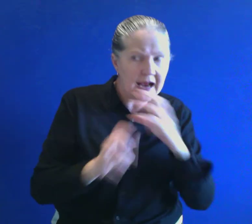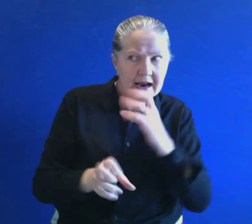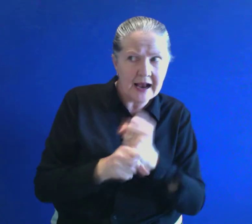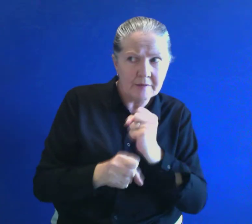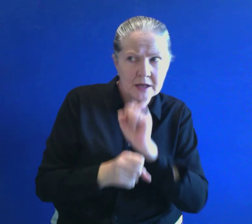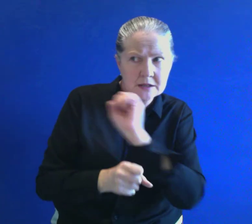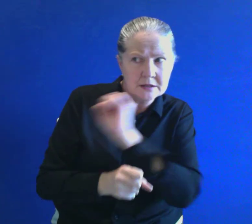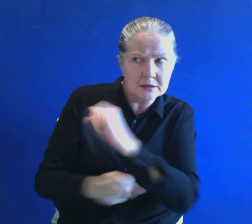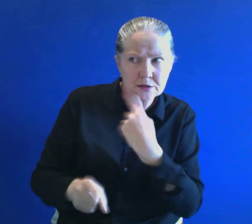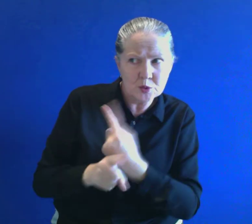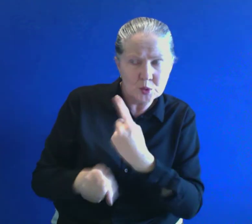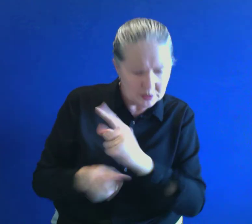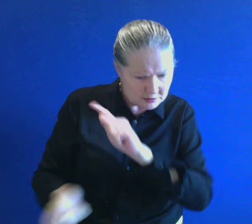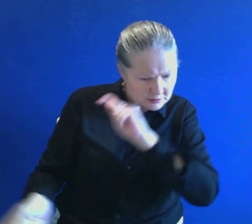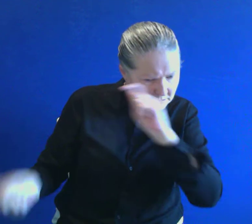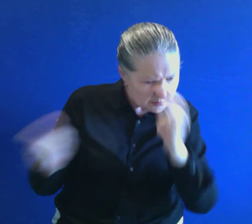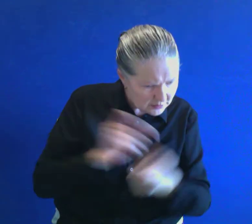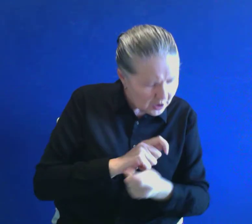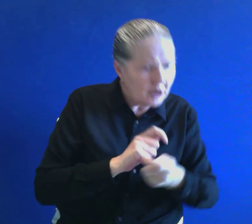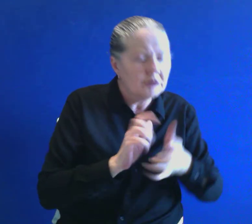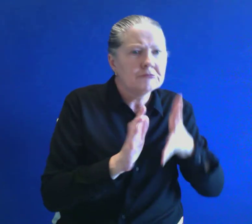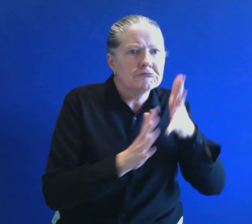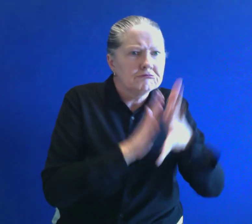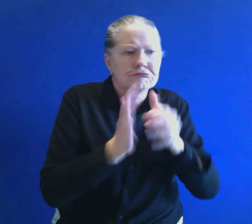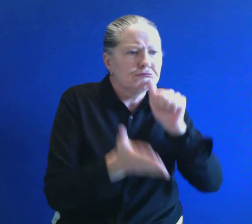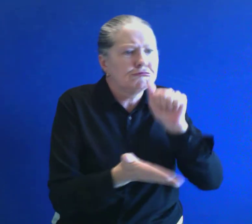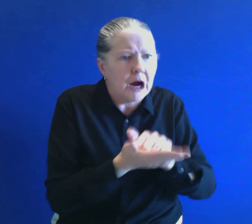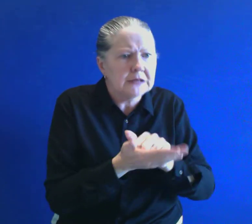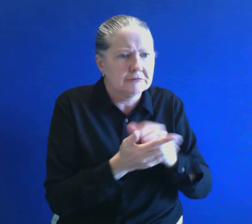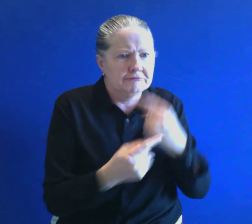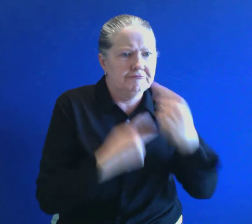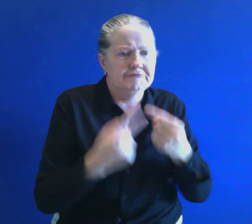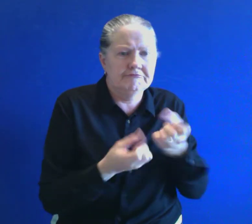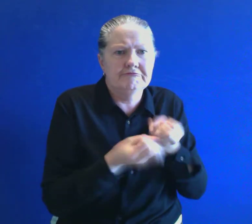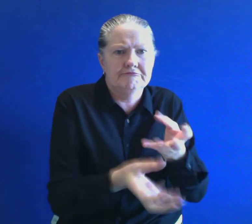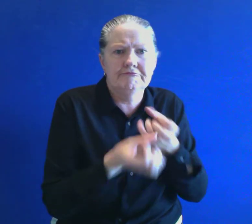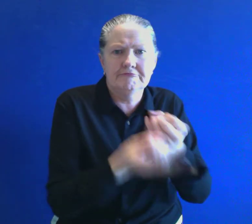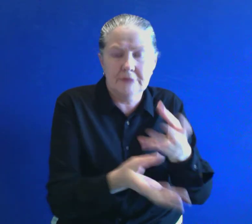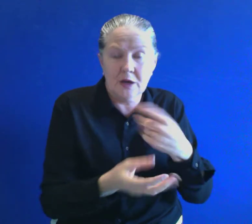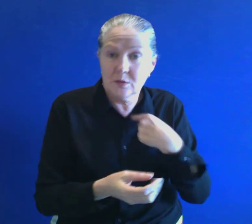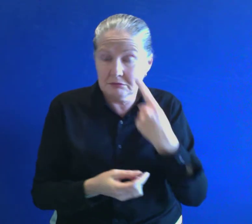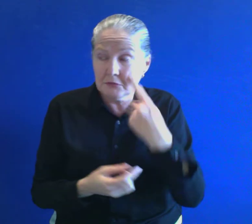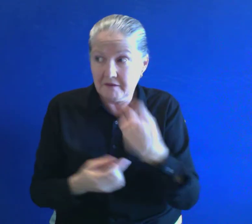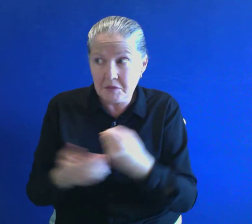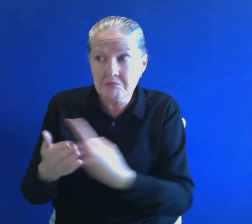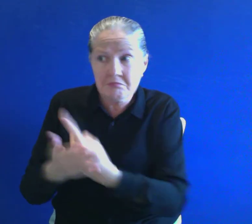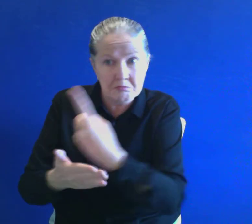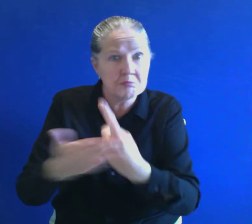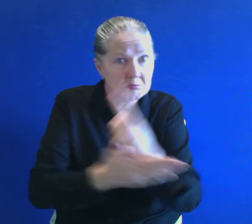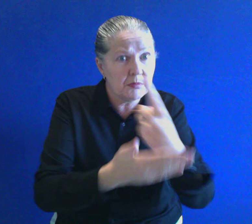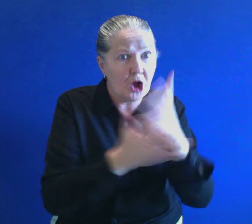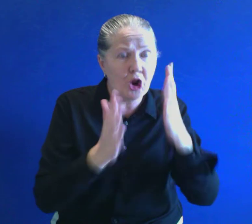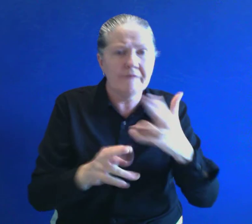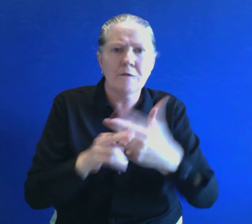and linguistically appropriate way for their community and we've seen that happening a lot and I guess so for us in the deaf